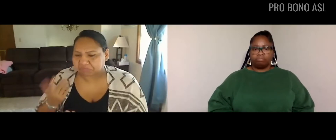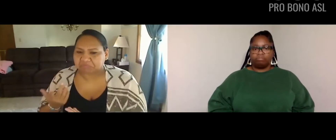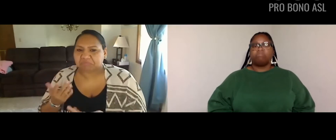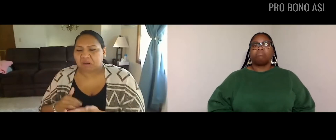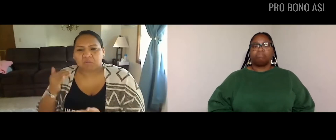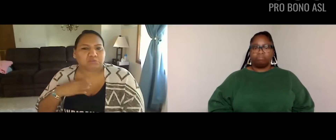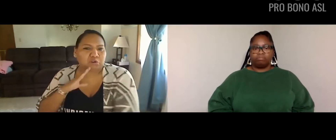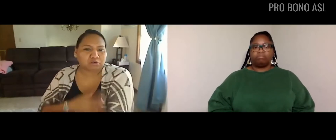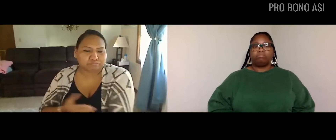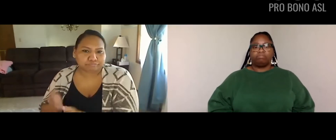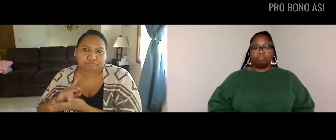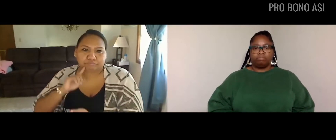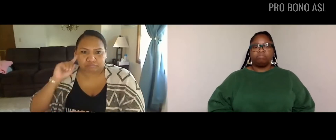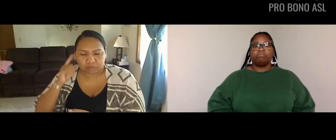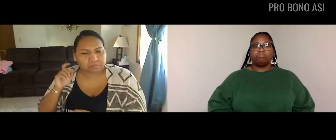generational deafness.